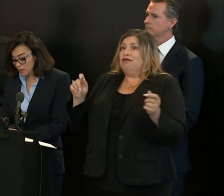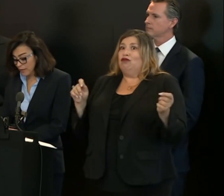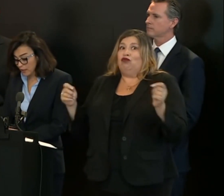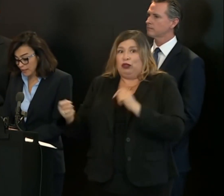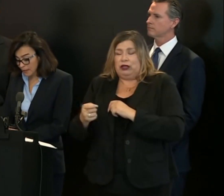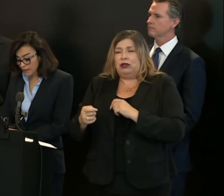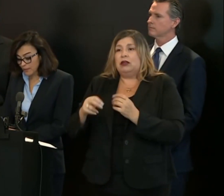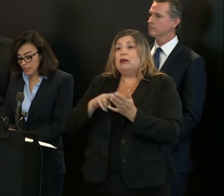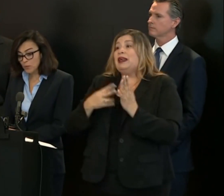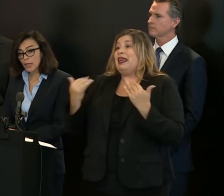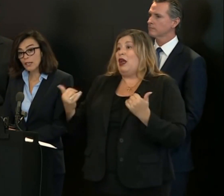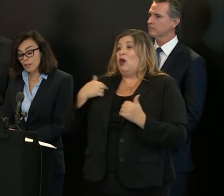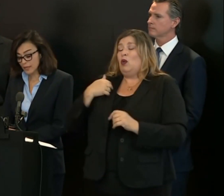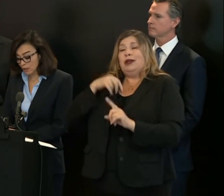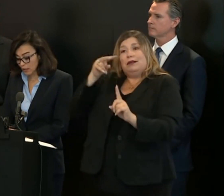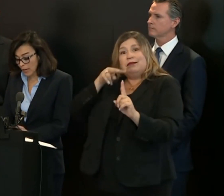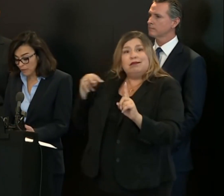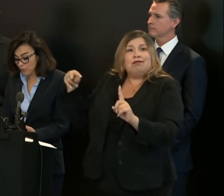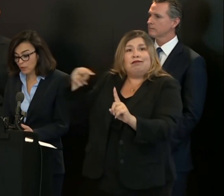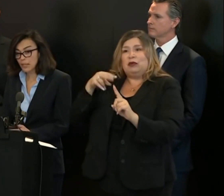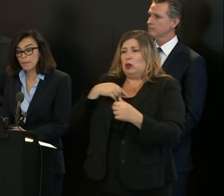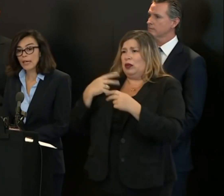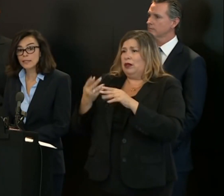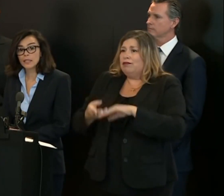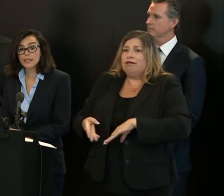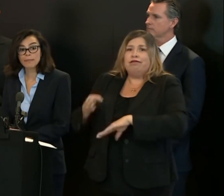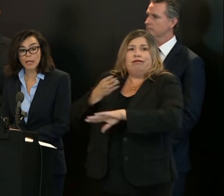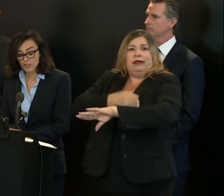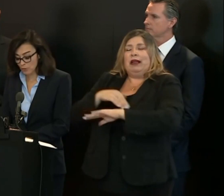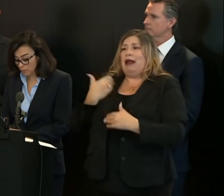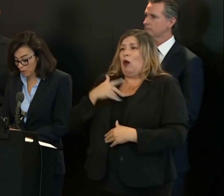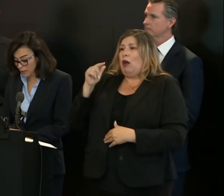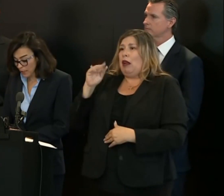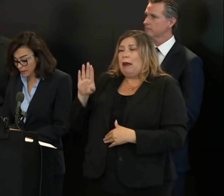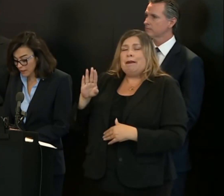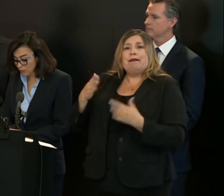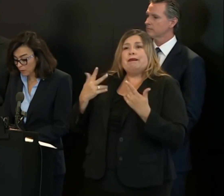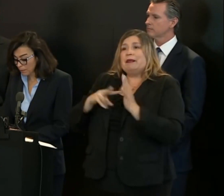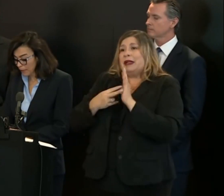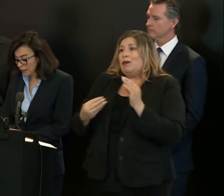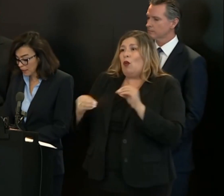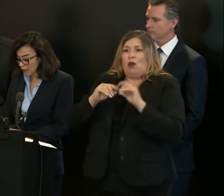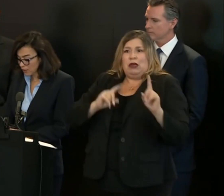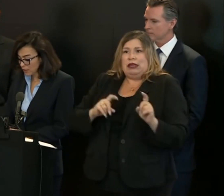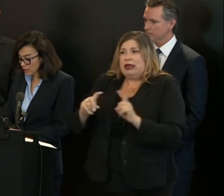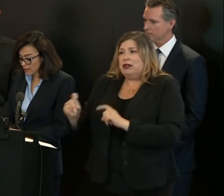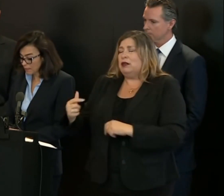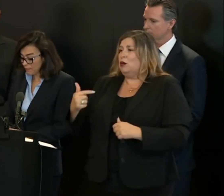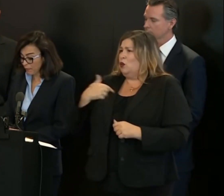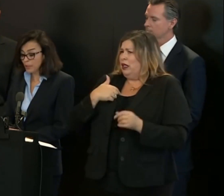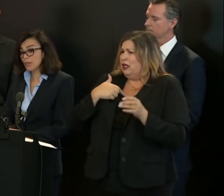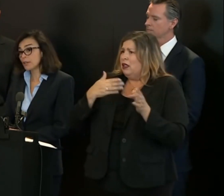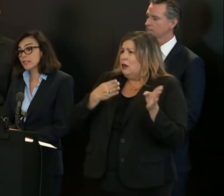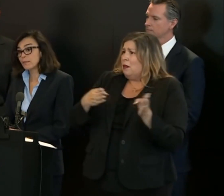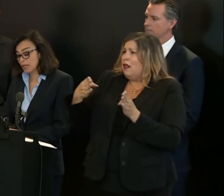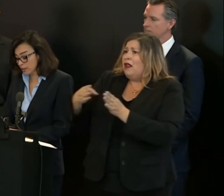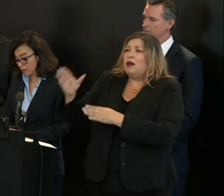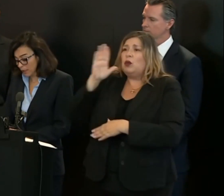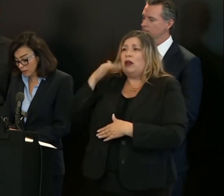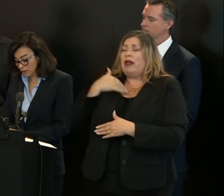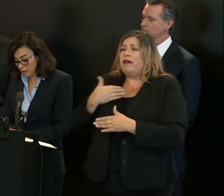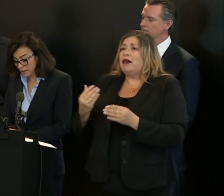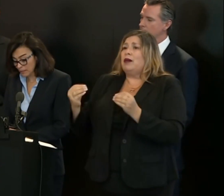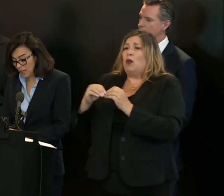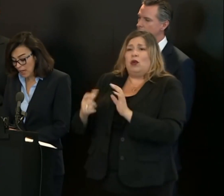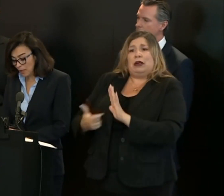expanding our surveillance activities. We're increasing our laboratory capacity, as mentioned, with more testing. We're planning increased demands